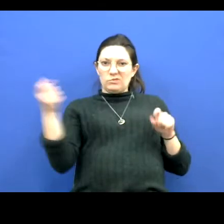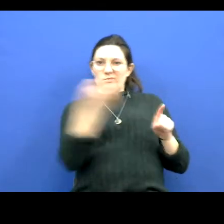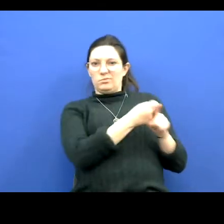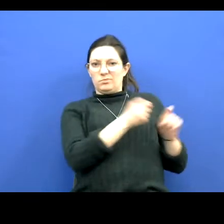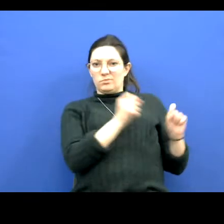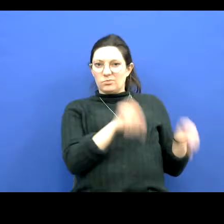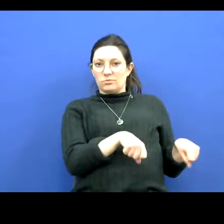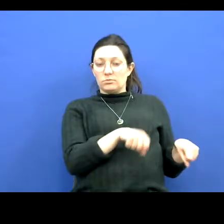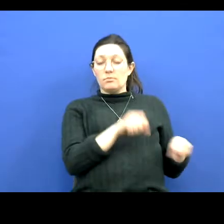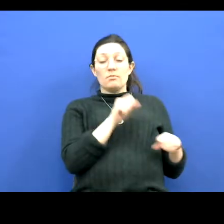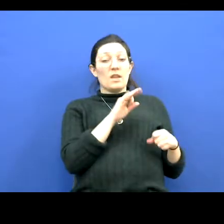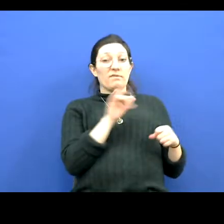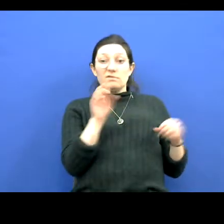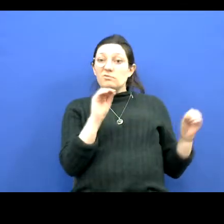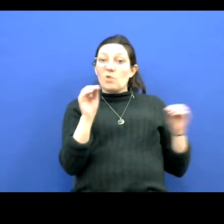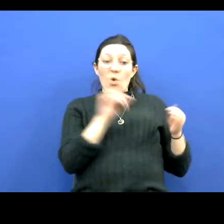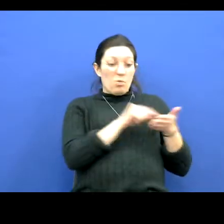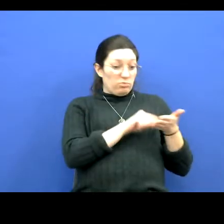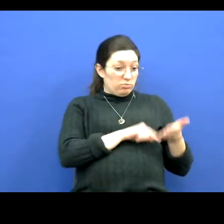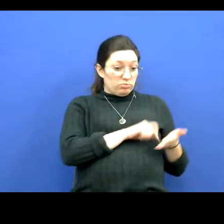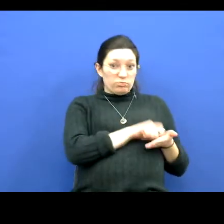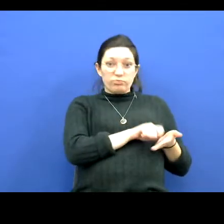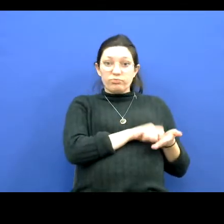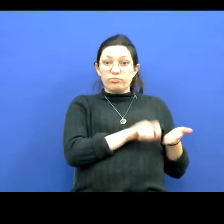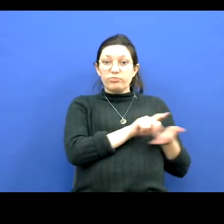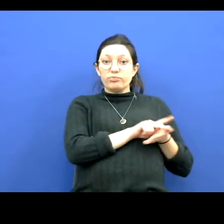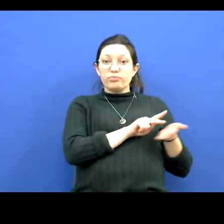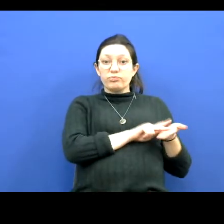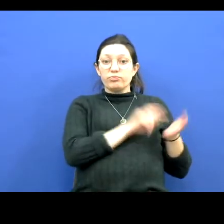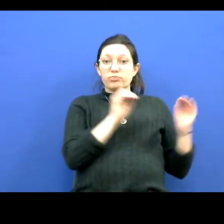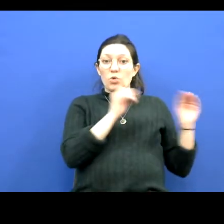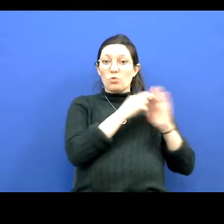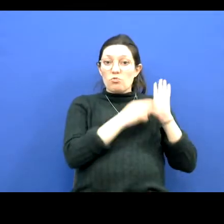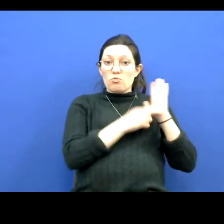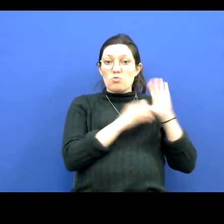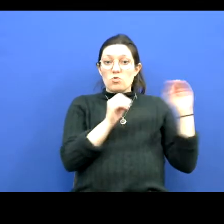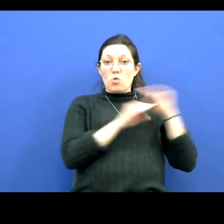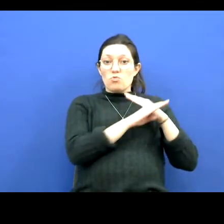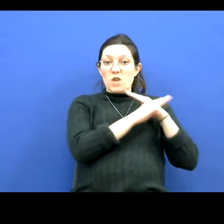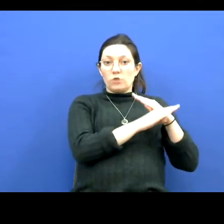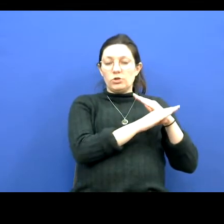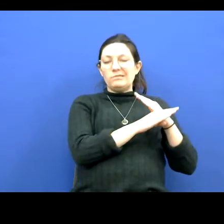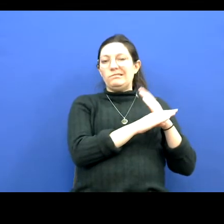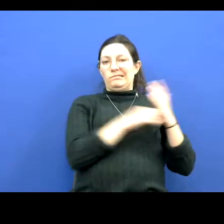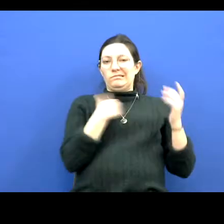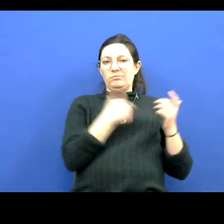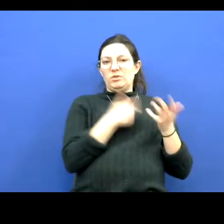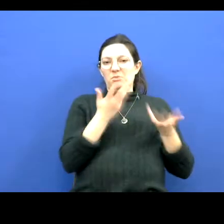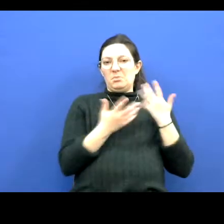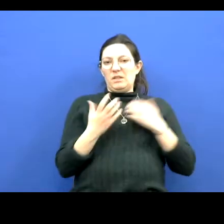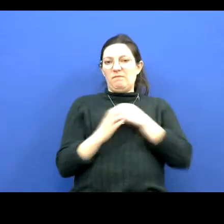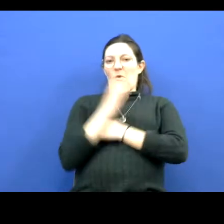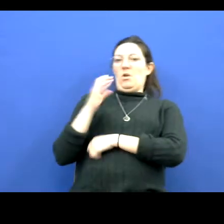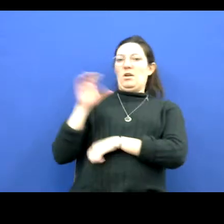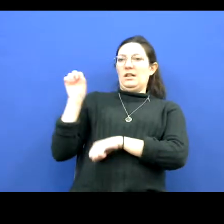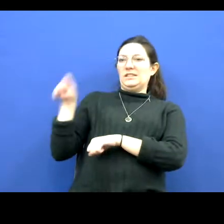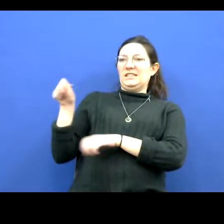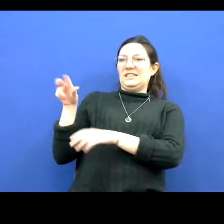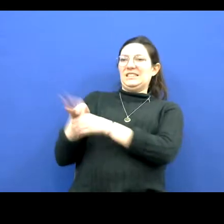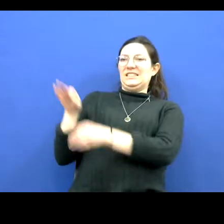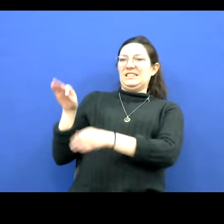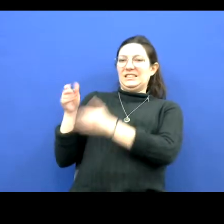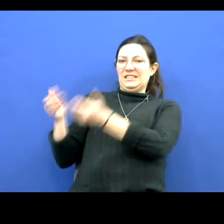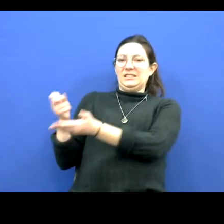it weren't for the historic protections, we probably would not have been able to block that one. So just letting people, make sure